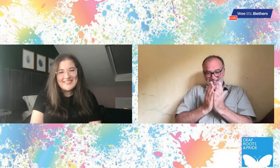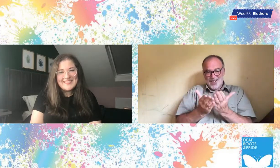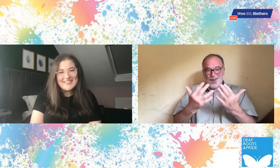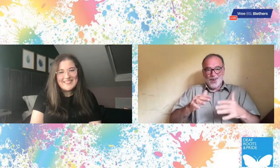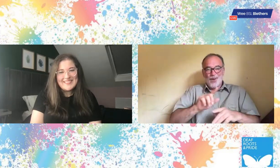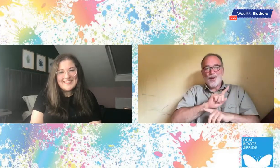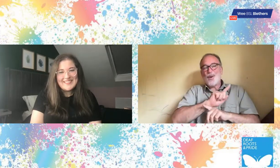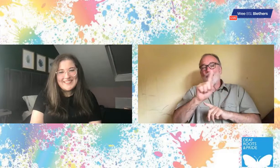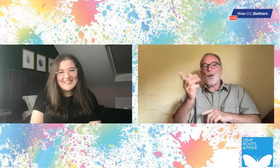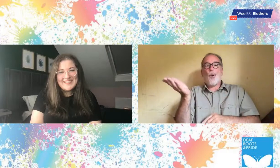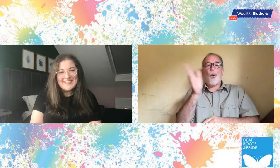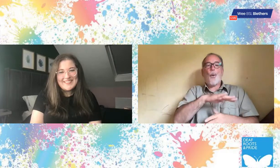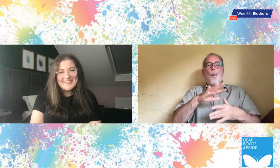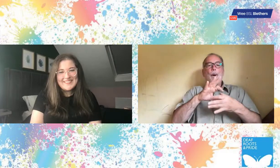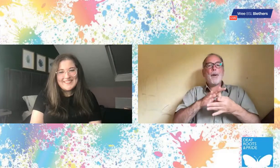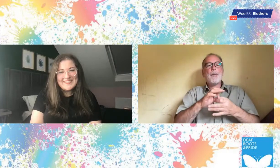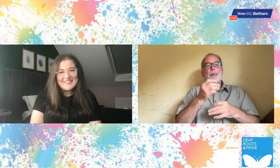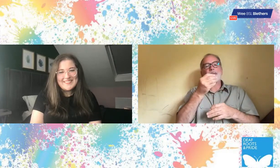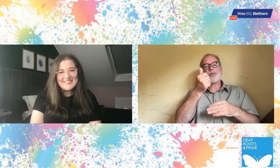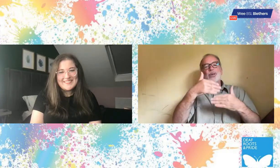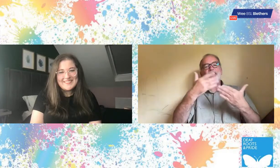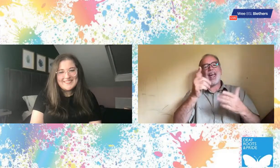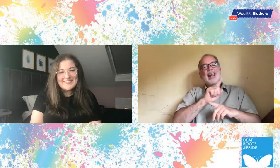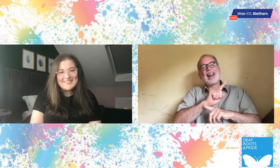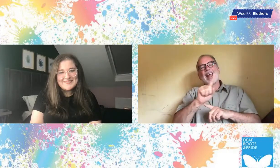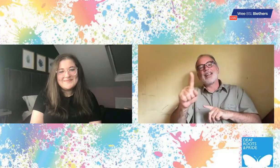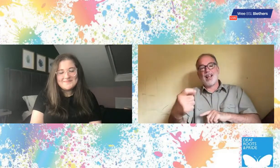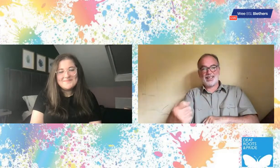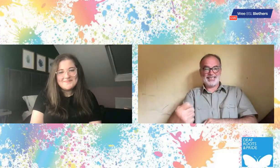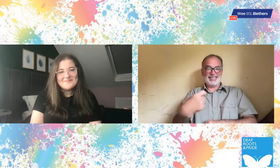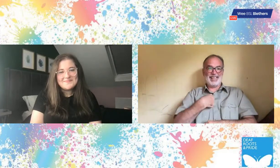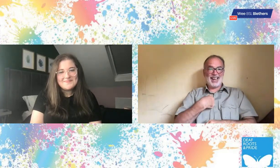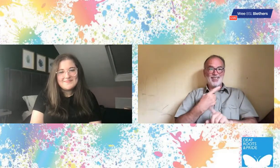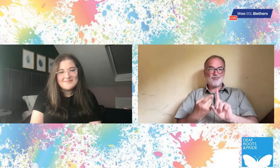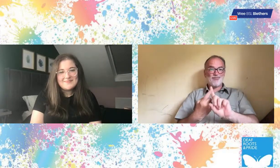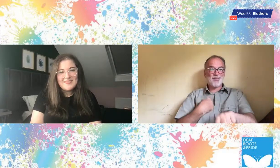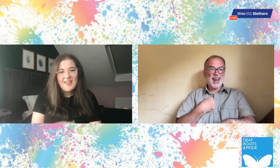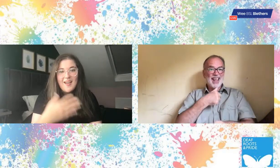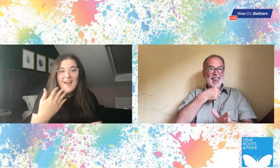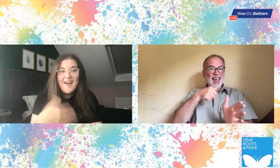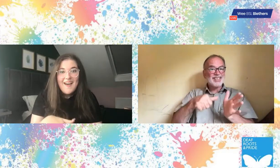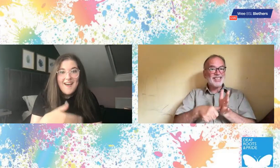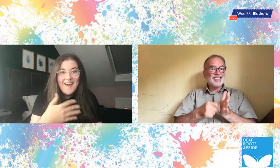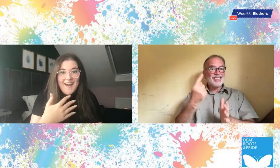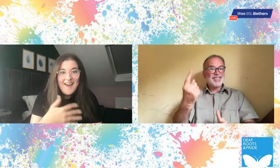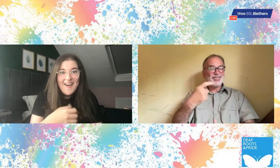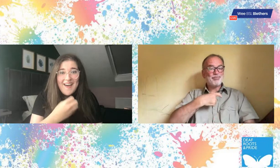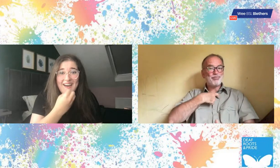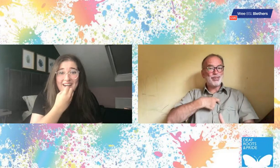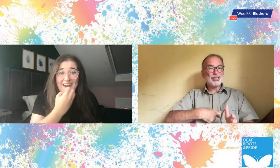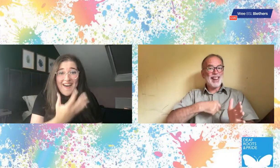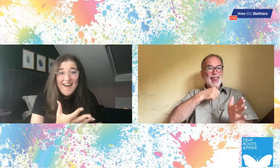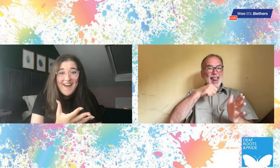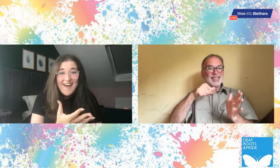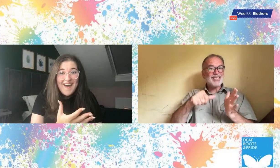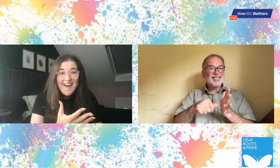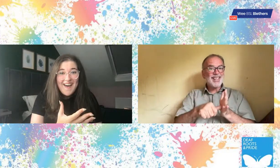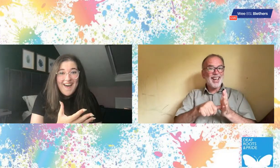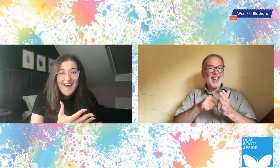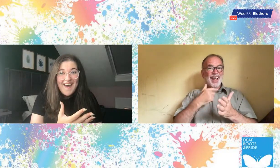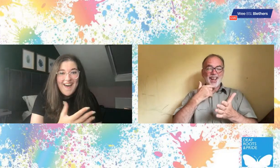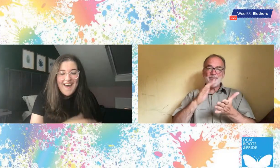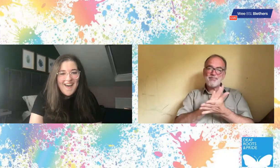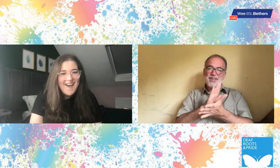I couldn't have been more excited. He signed my book, and honestly, a couple of days later,